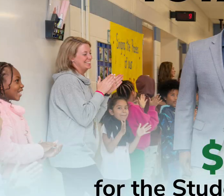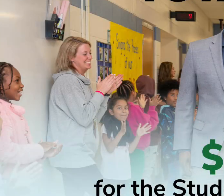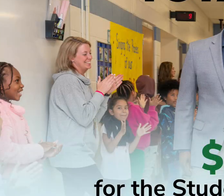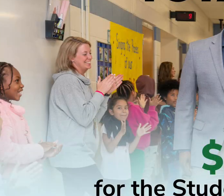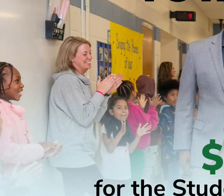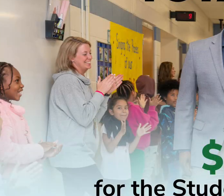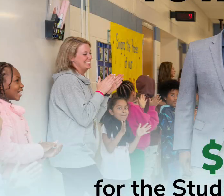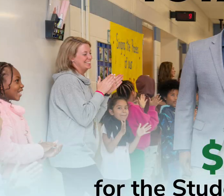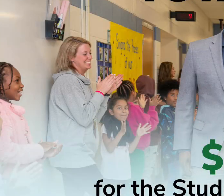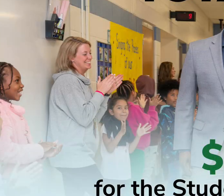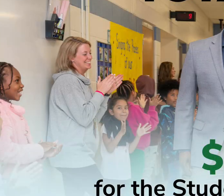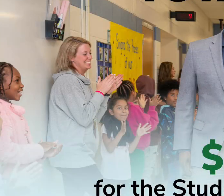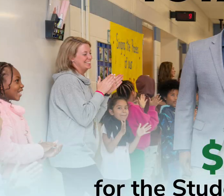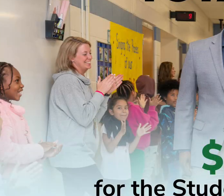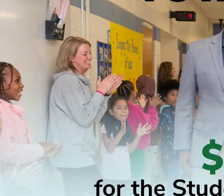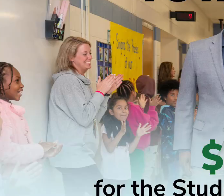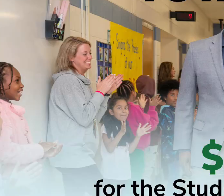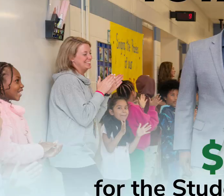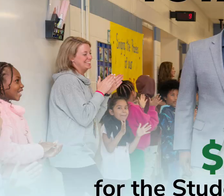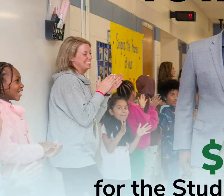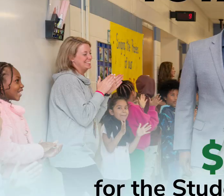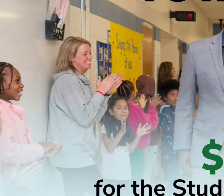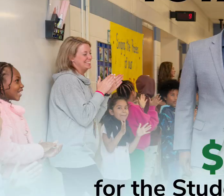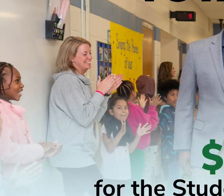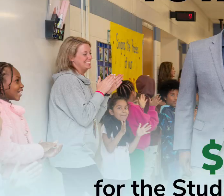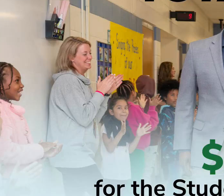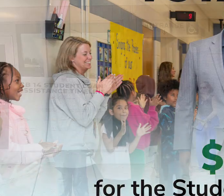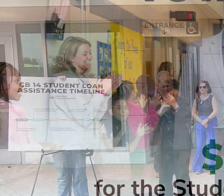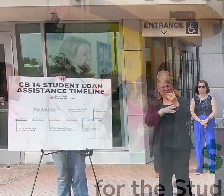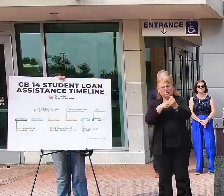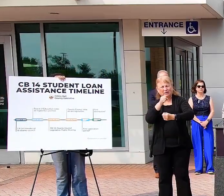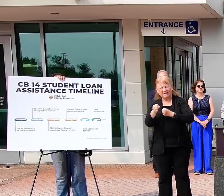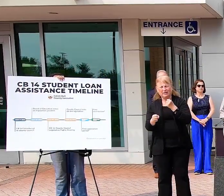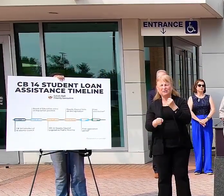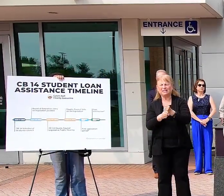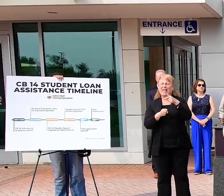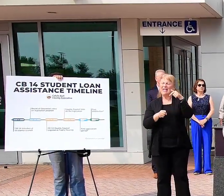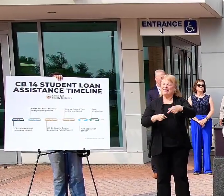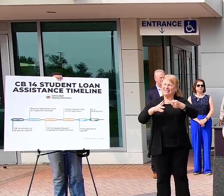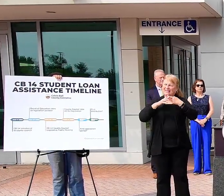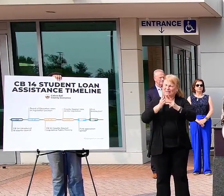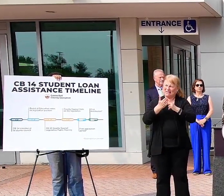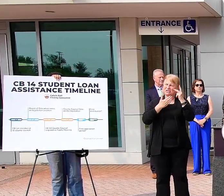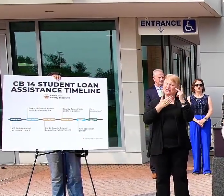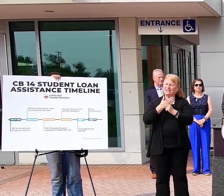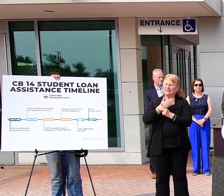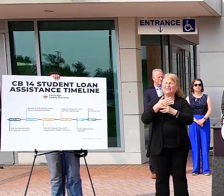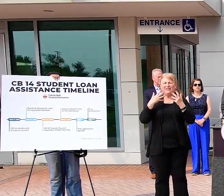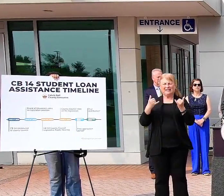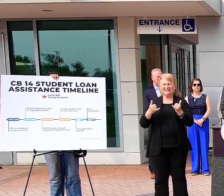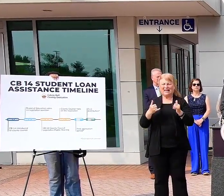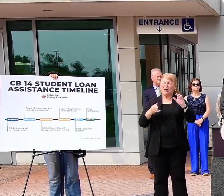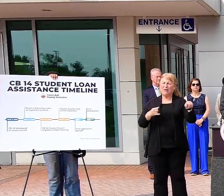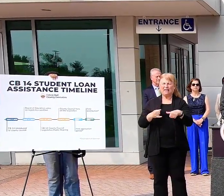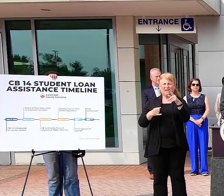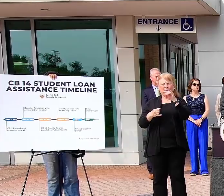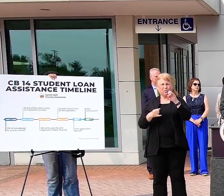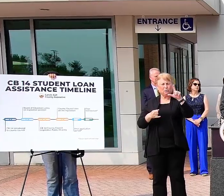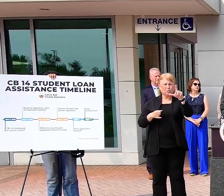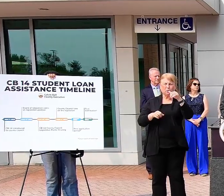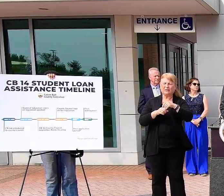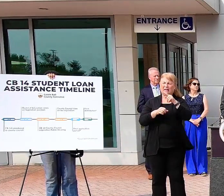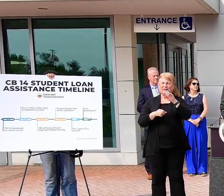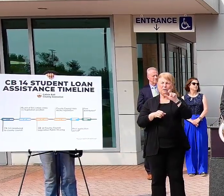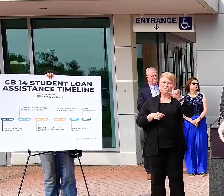million in funding for the program over the next 5 fiscal years. This initiative is now another tool in